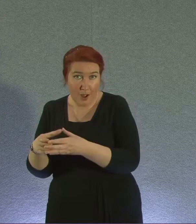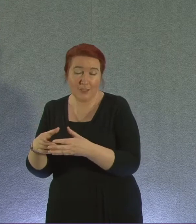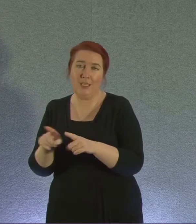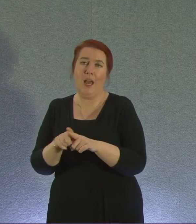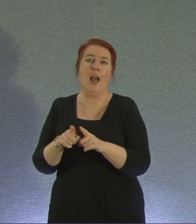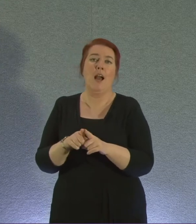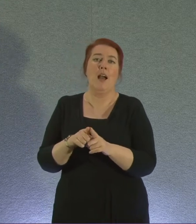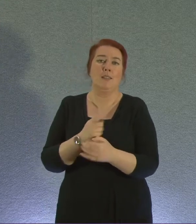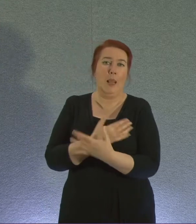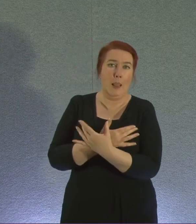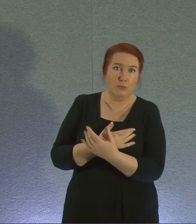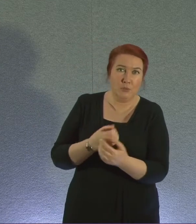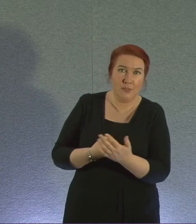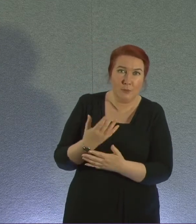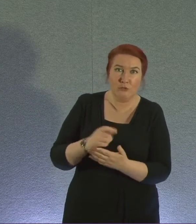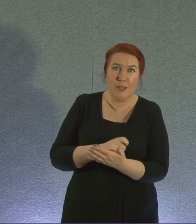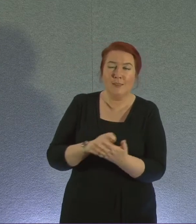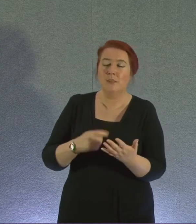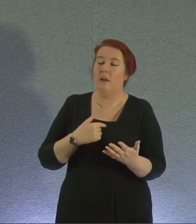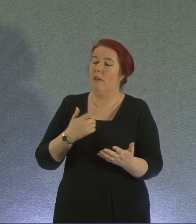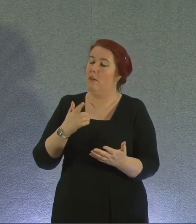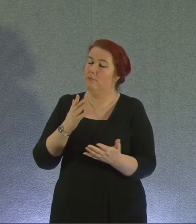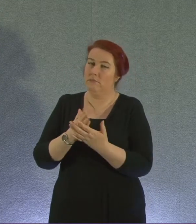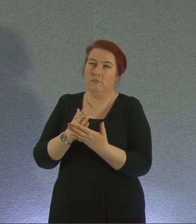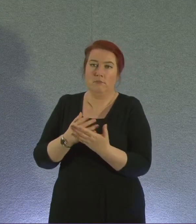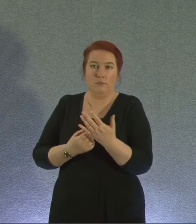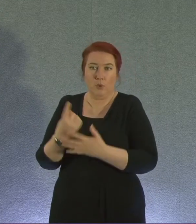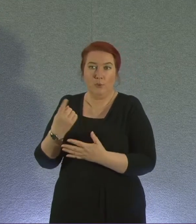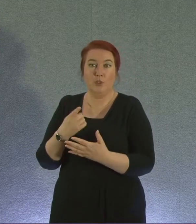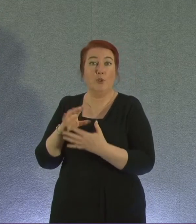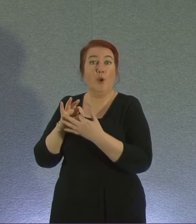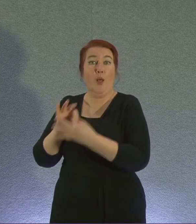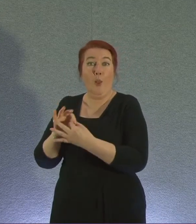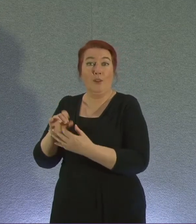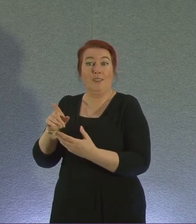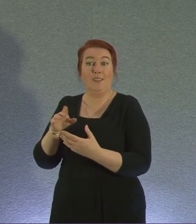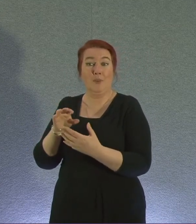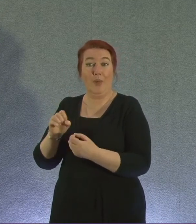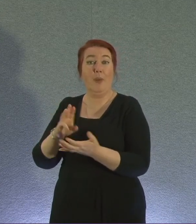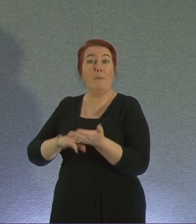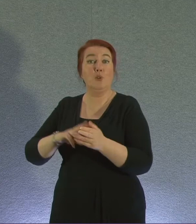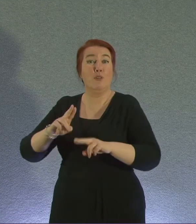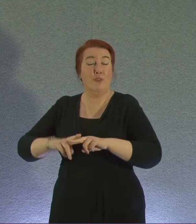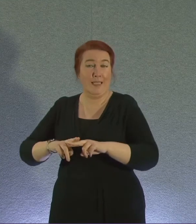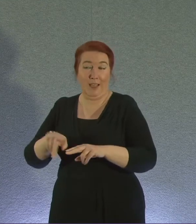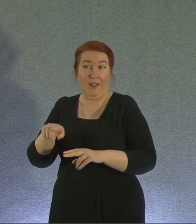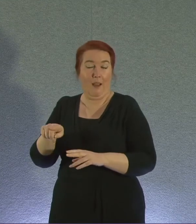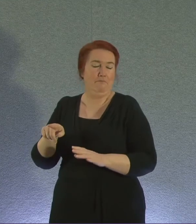is an entirely new experience for me to have close engagement with Murdo Fraser. I'm not sure it's something I ever